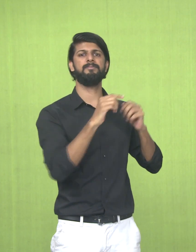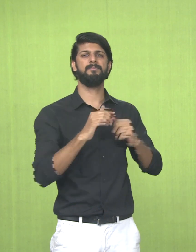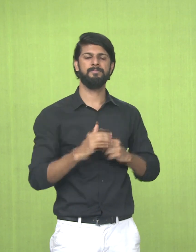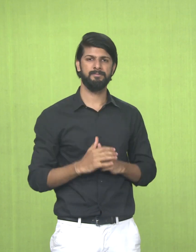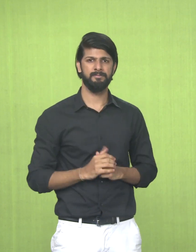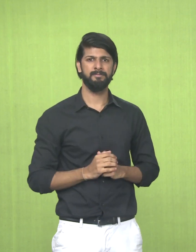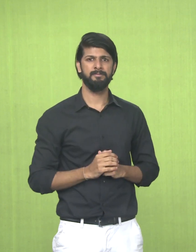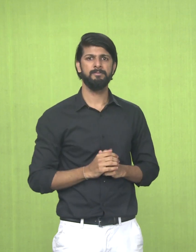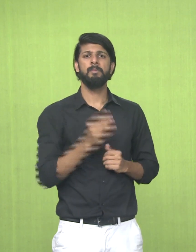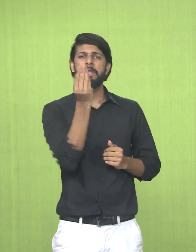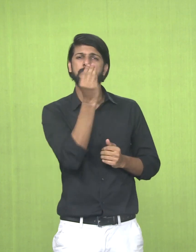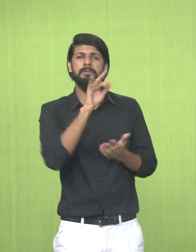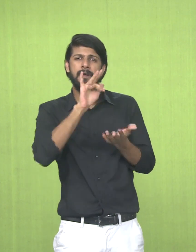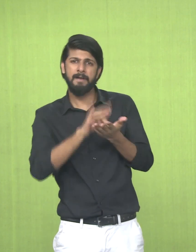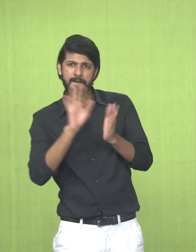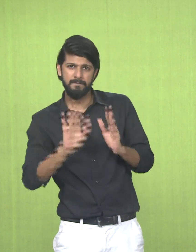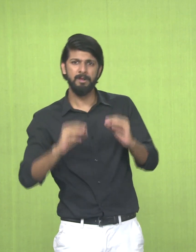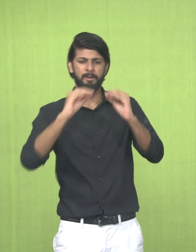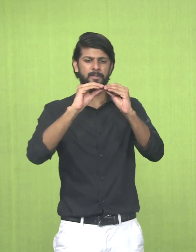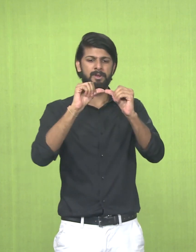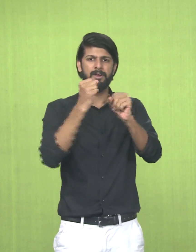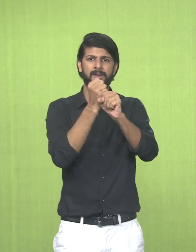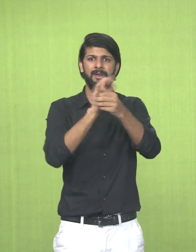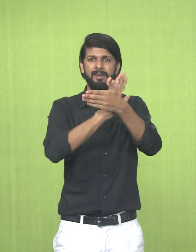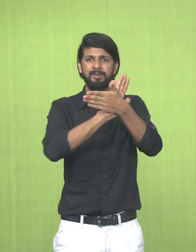these stories are about scenes from his life.